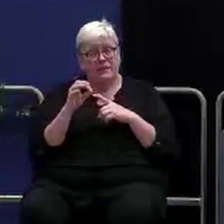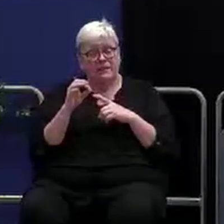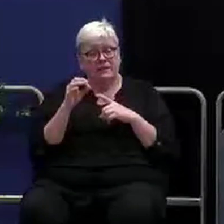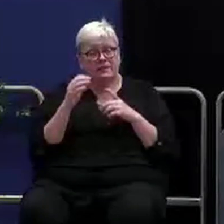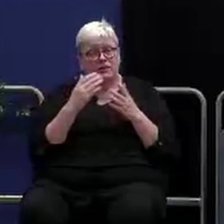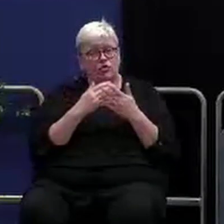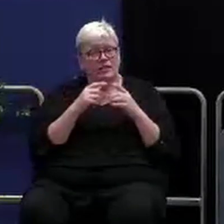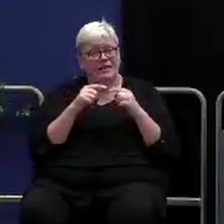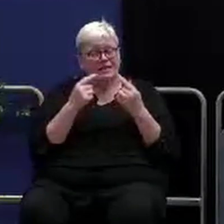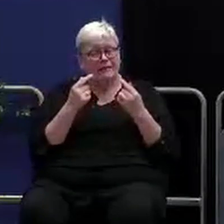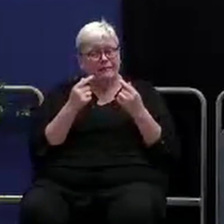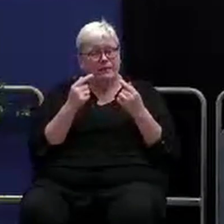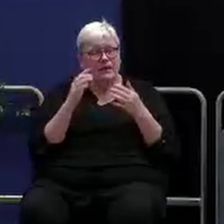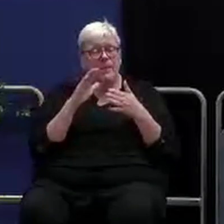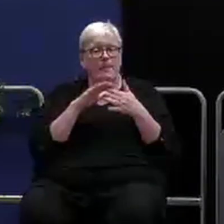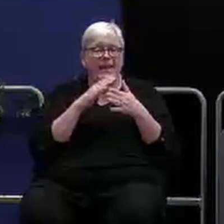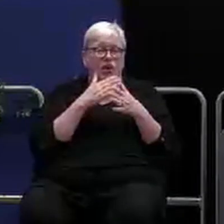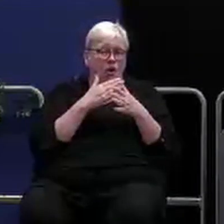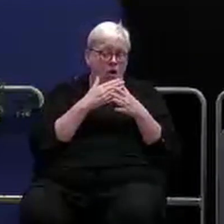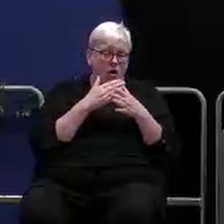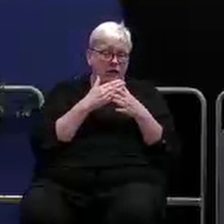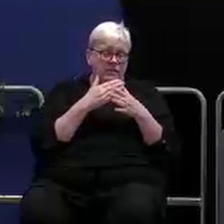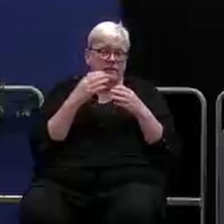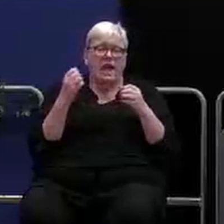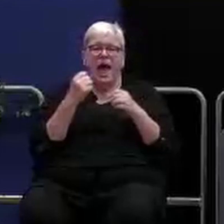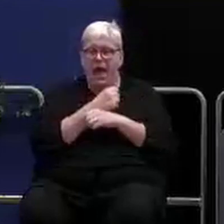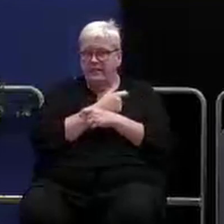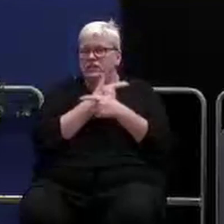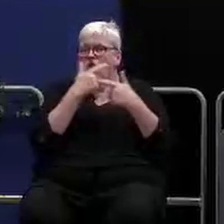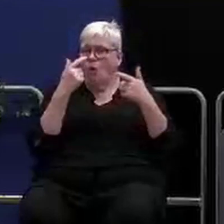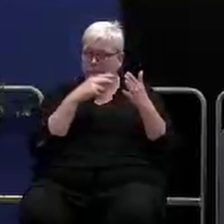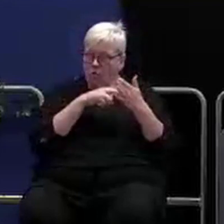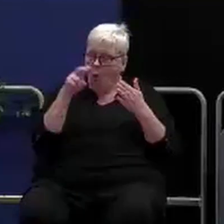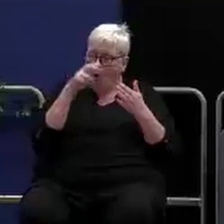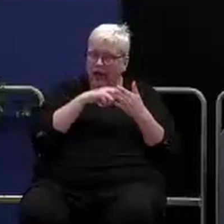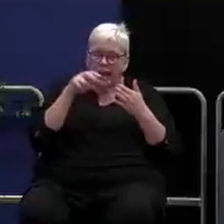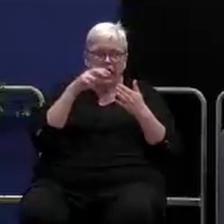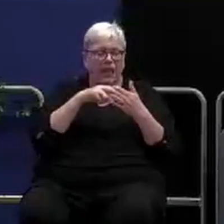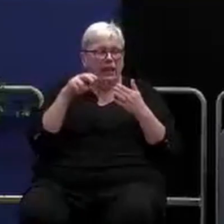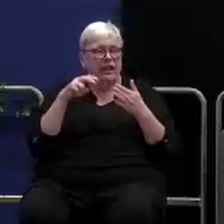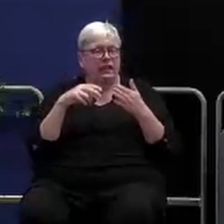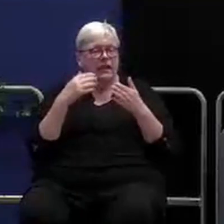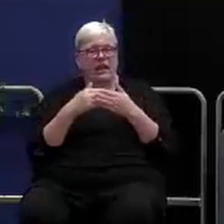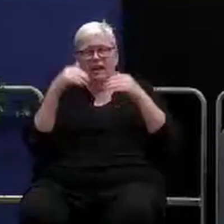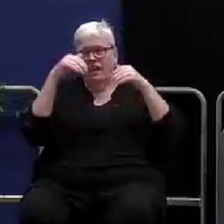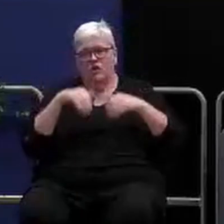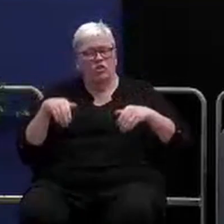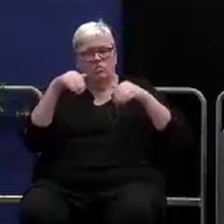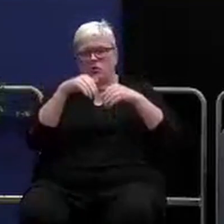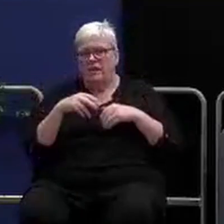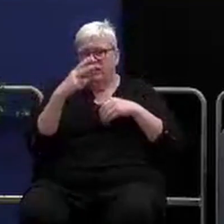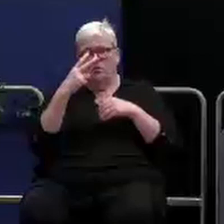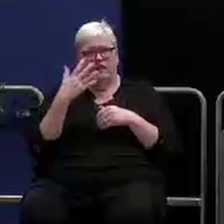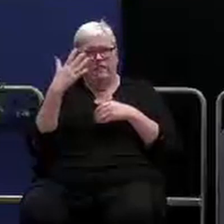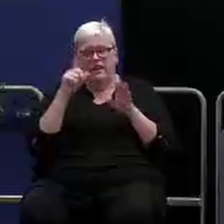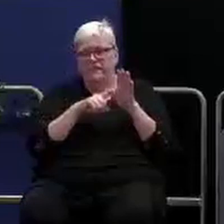slightly different. I mean, again, because I did do a lot of walking and running, but I'd also been waiting for 25 years to write this book. And